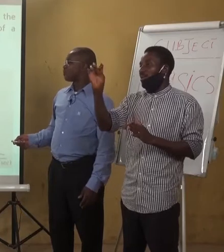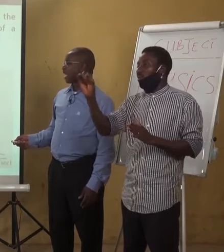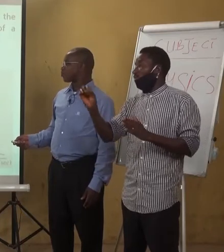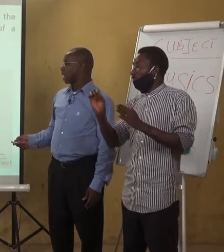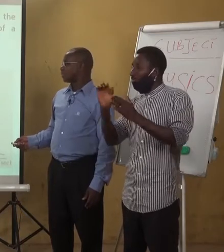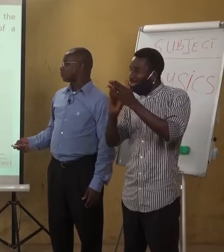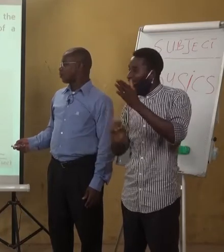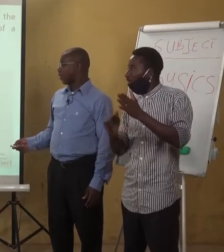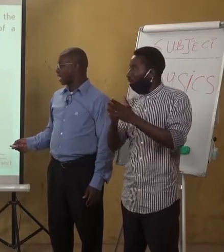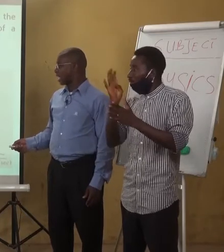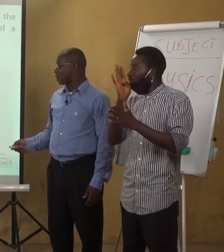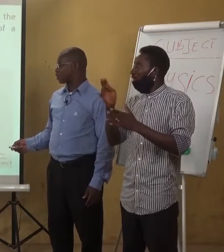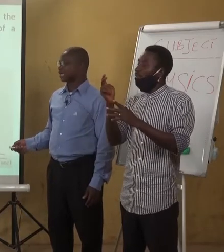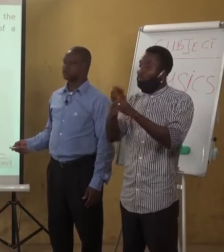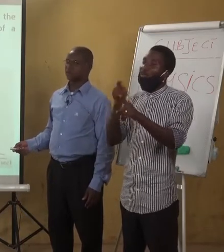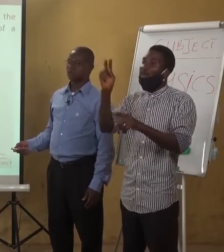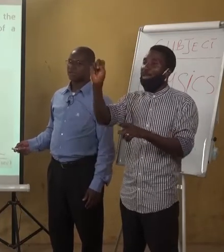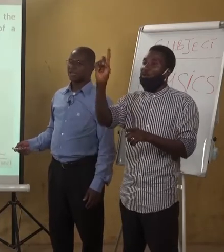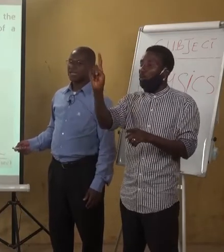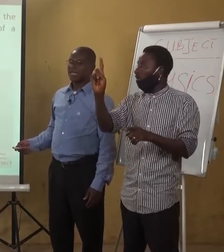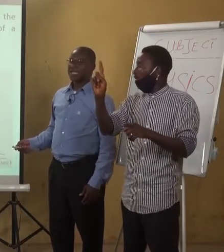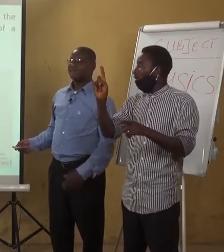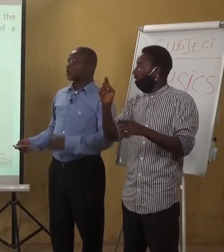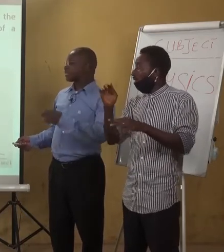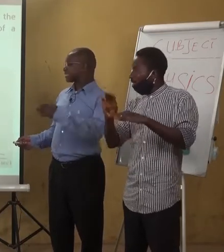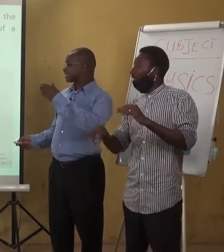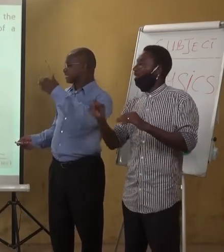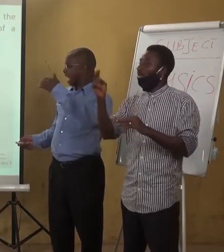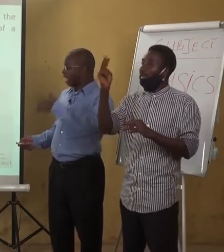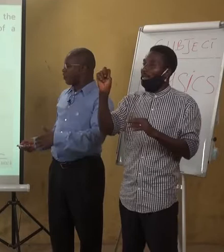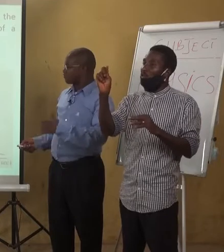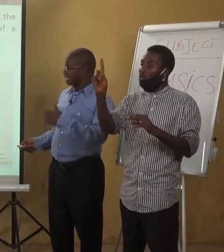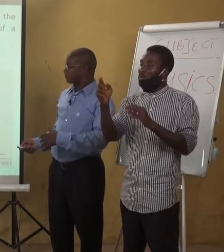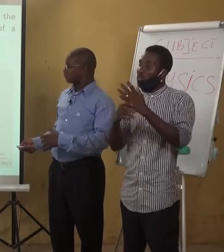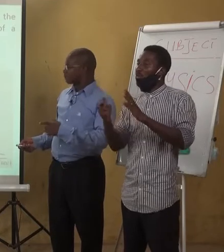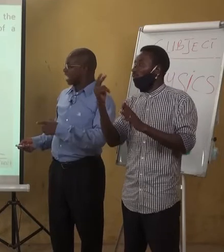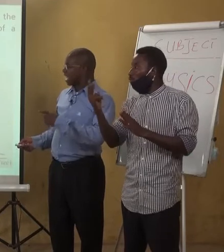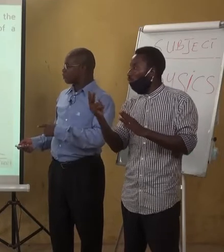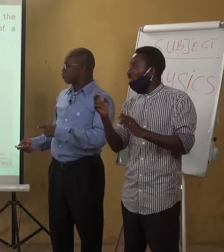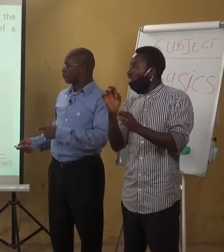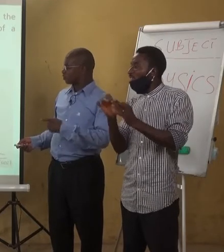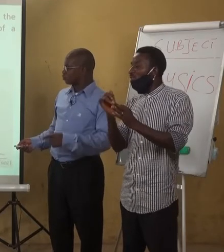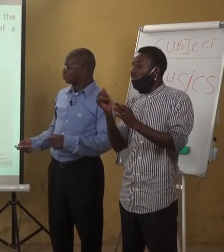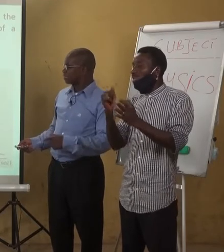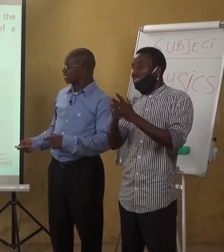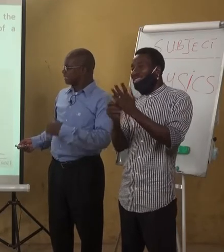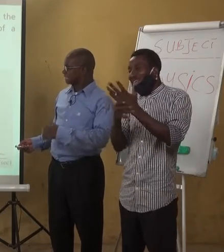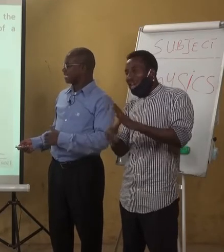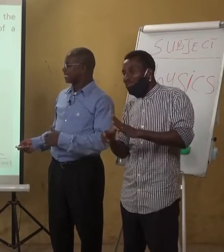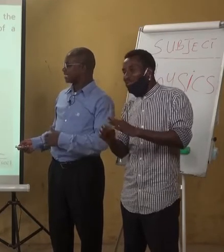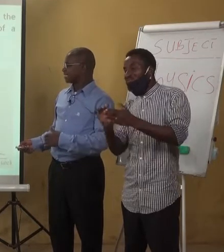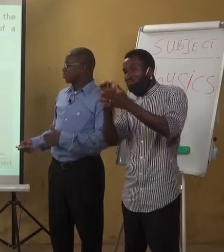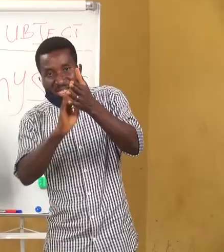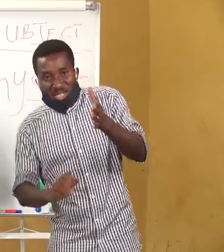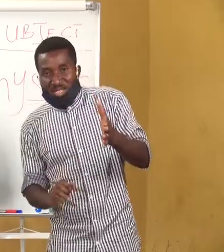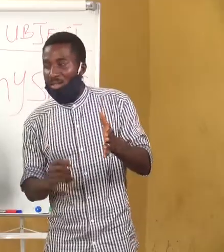be from N1 to our N1 over 2. If another half of it from that N1 over 2